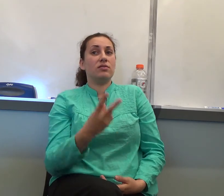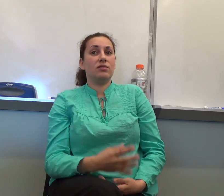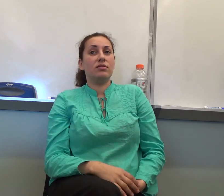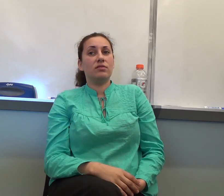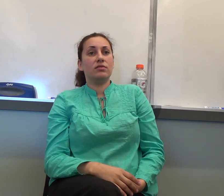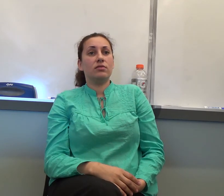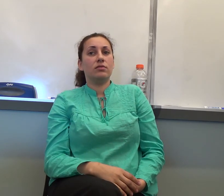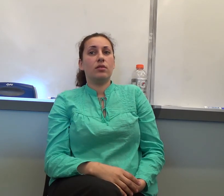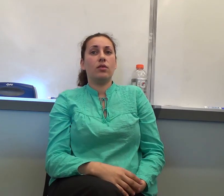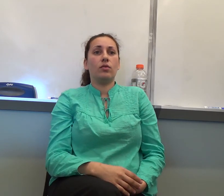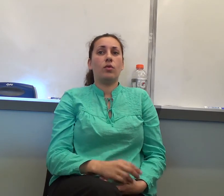1.7 divided by 30.